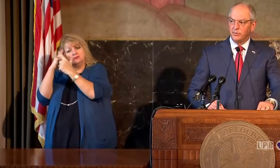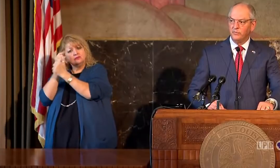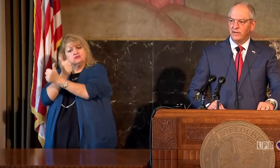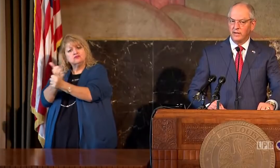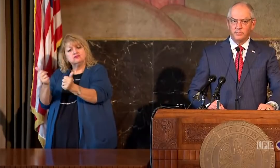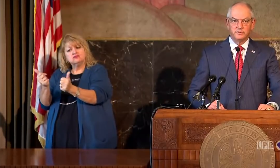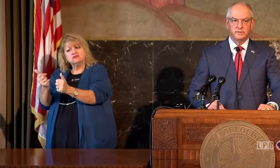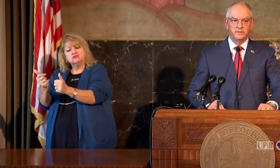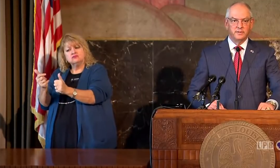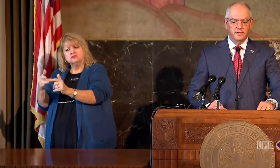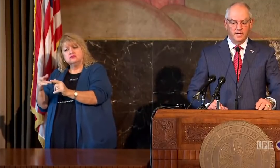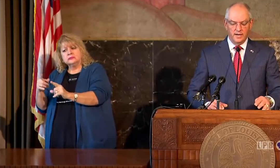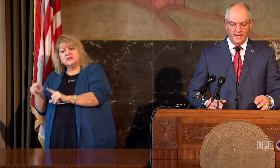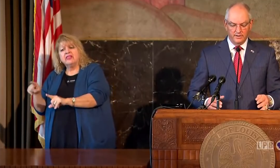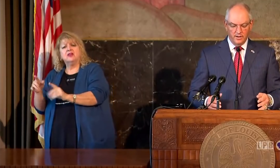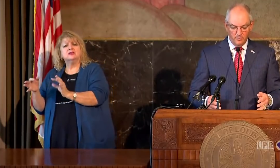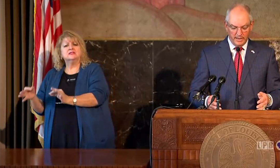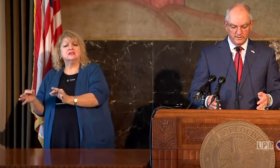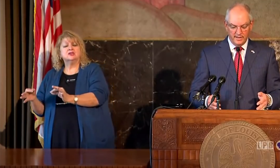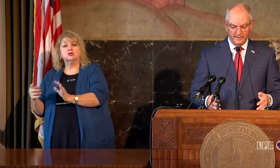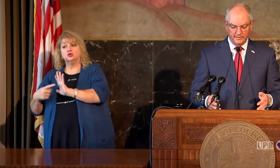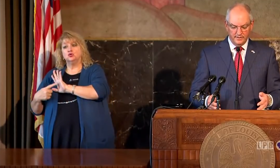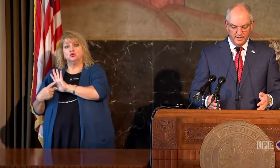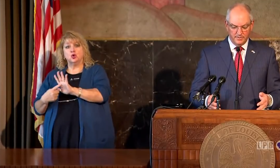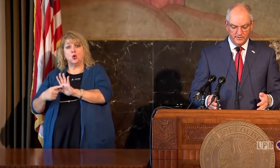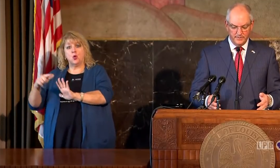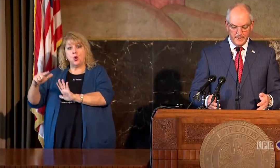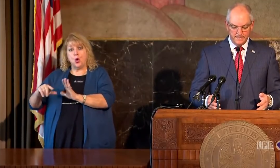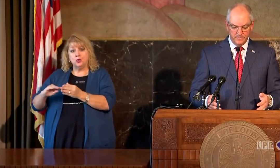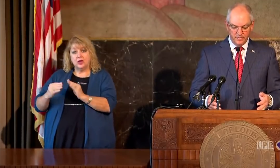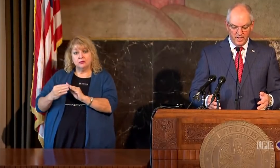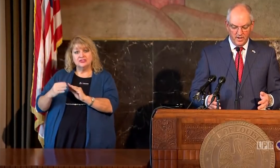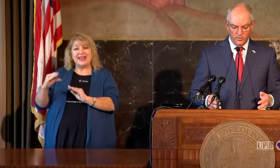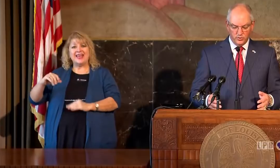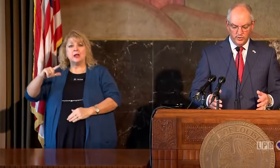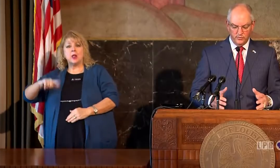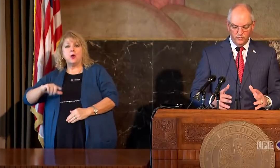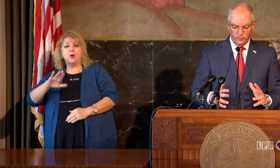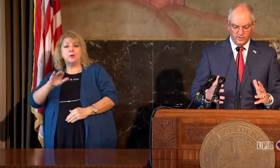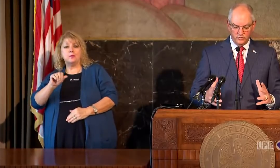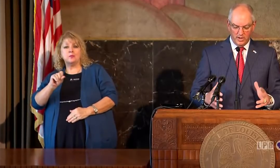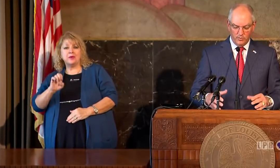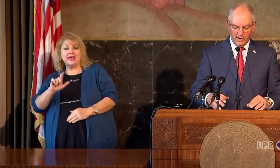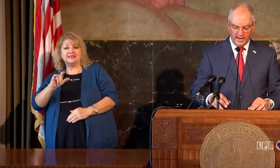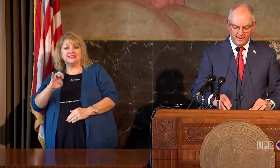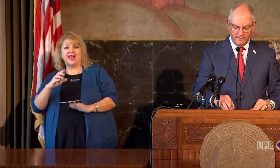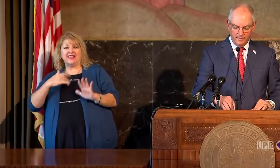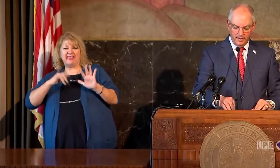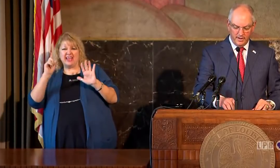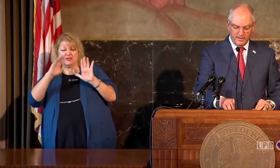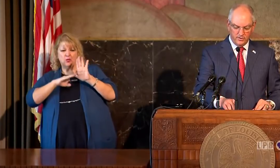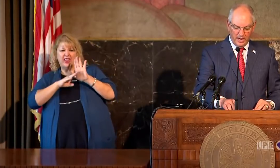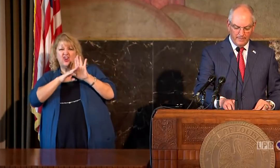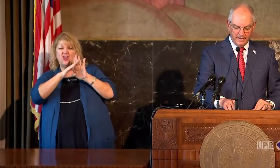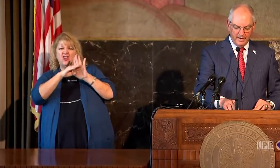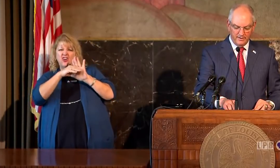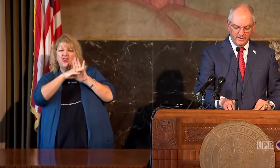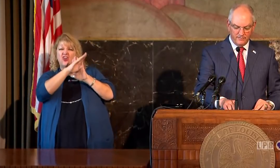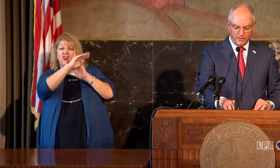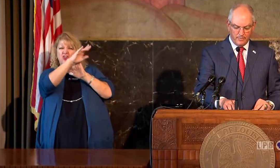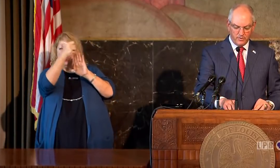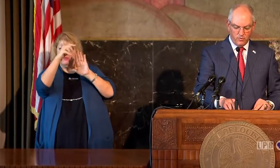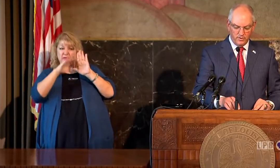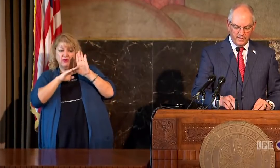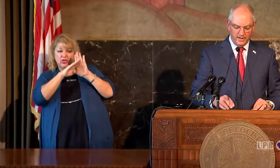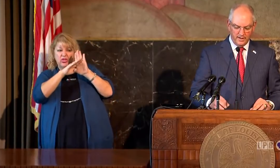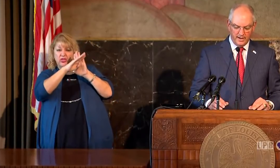the improving numbers and the low baseline numbers, which is why we're adding the ability to opt out